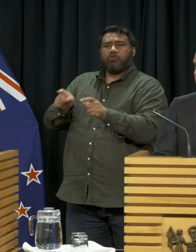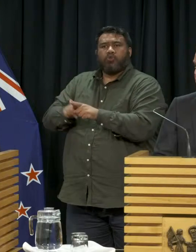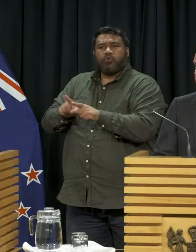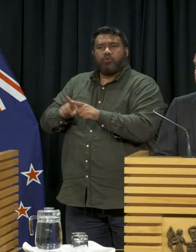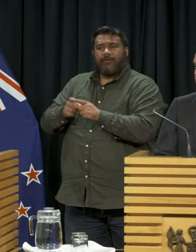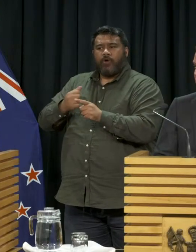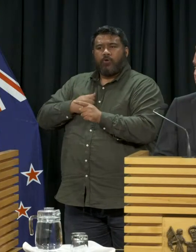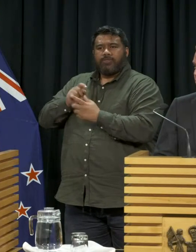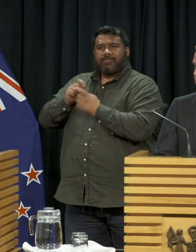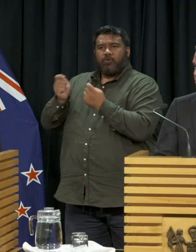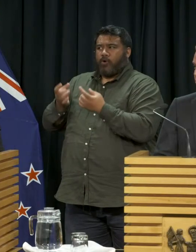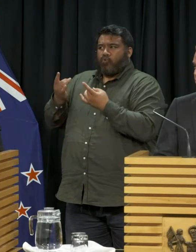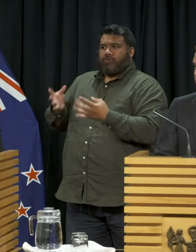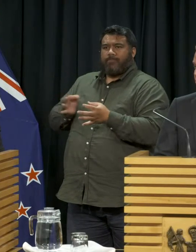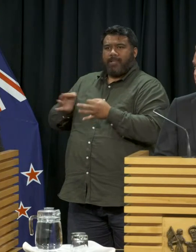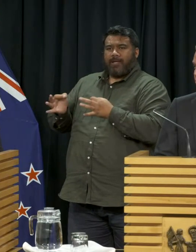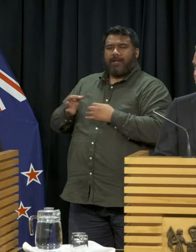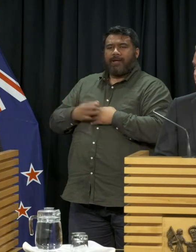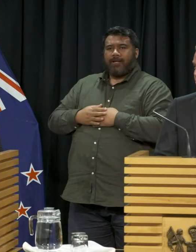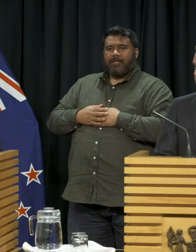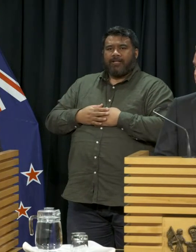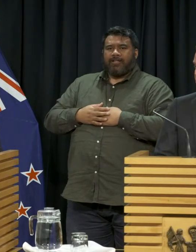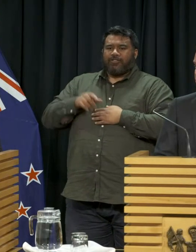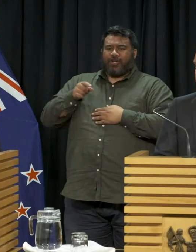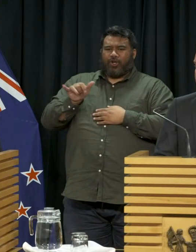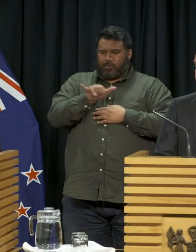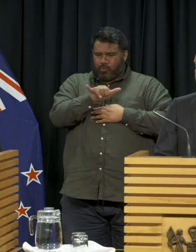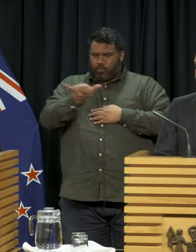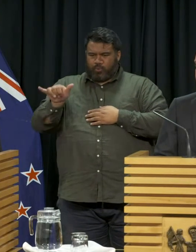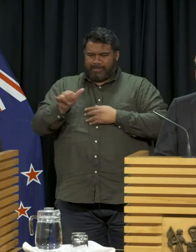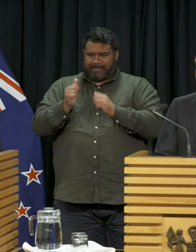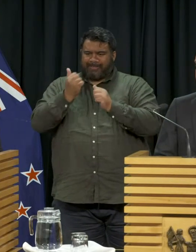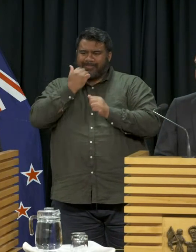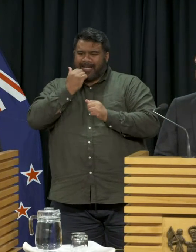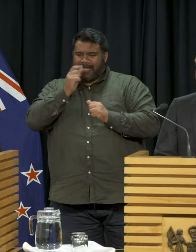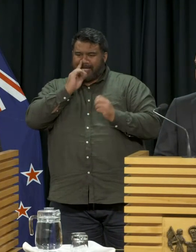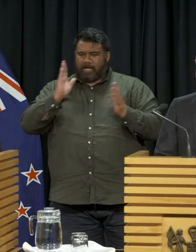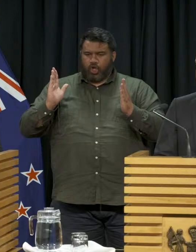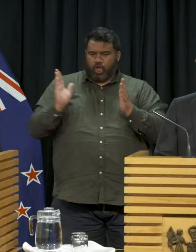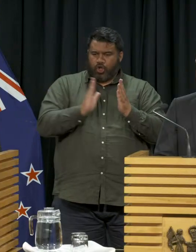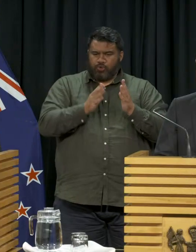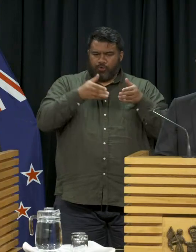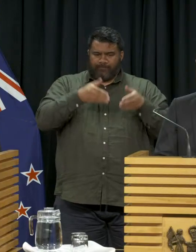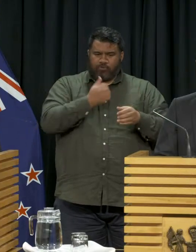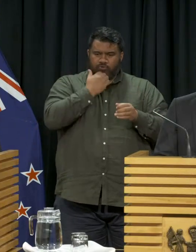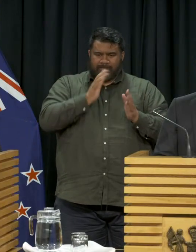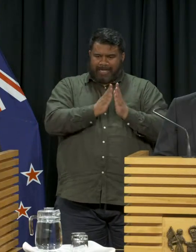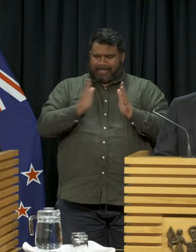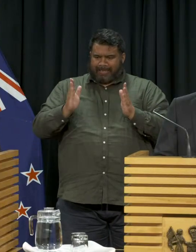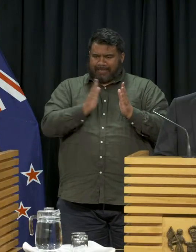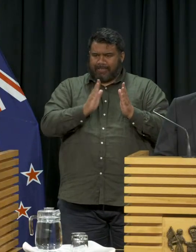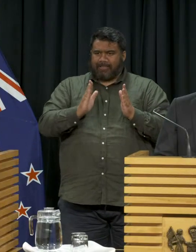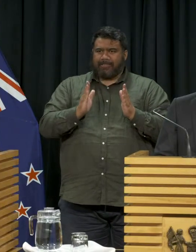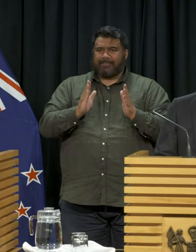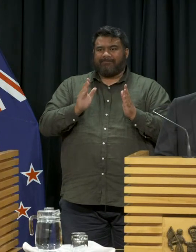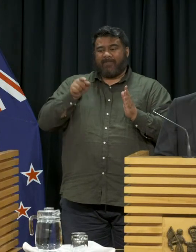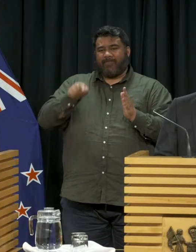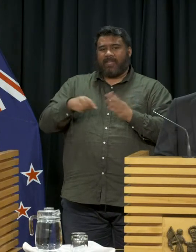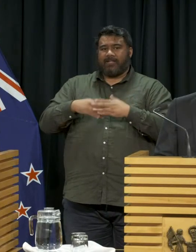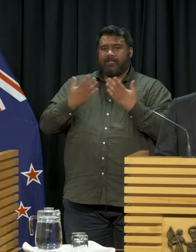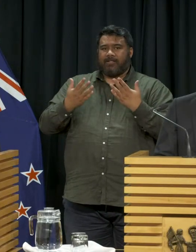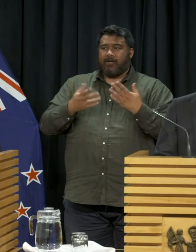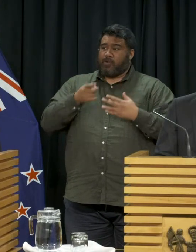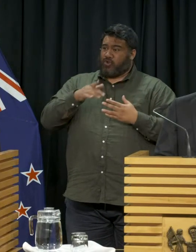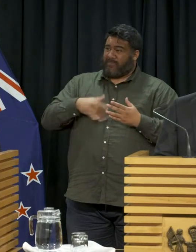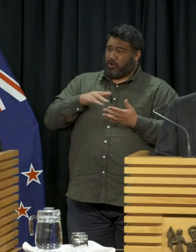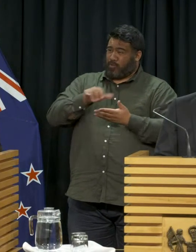challenges, but ultimately that was the closest proximity to the funeral that we were able to hold that event. Is it appropriate to have it on